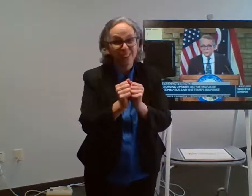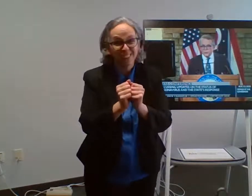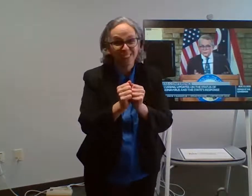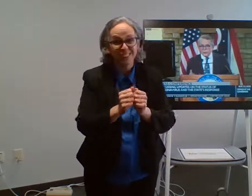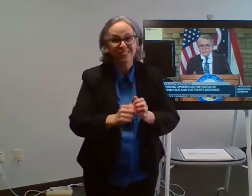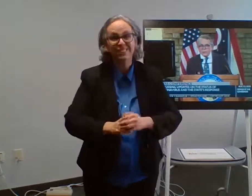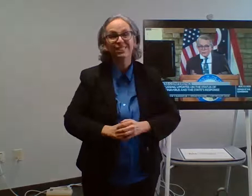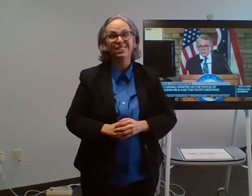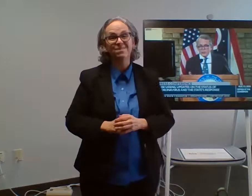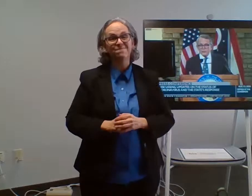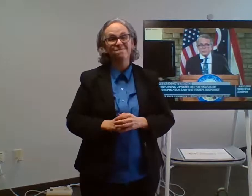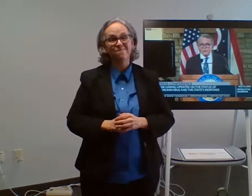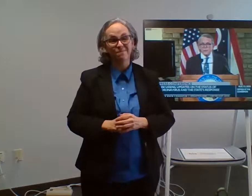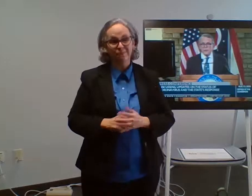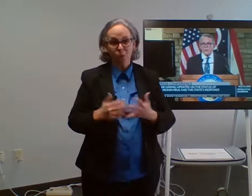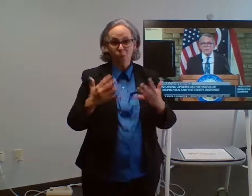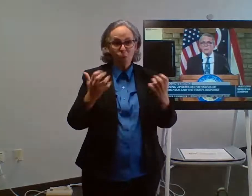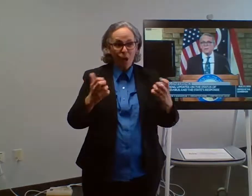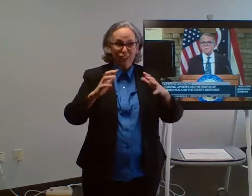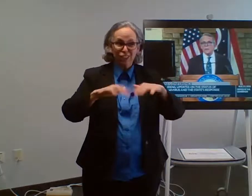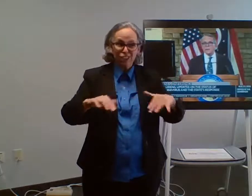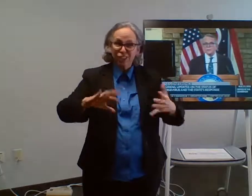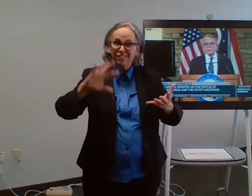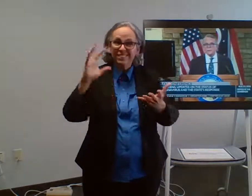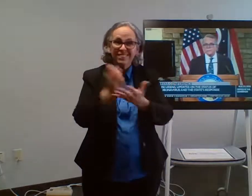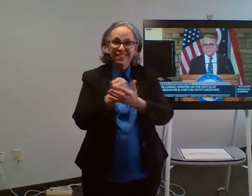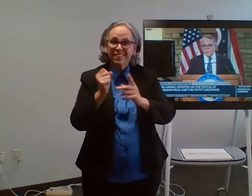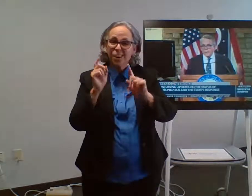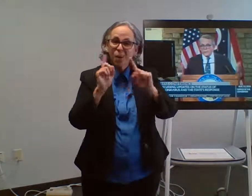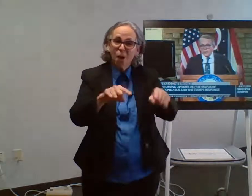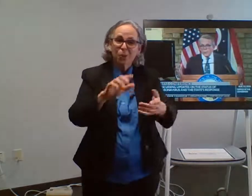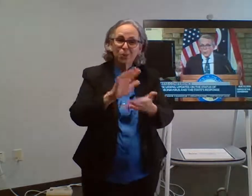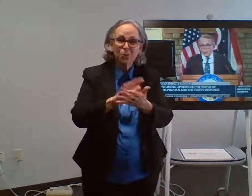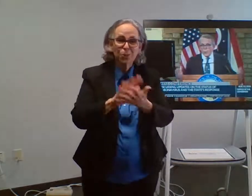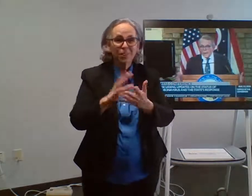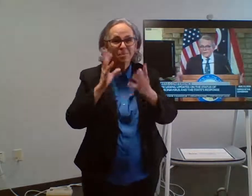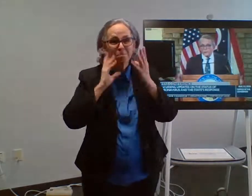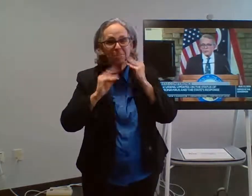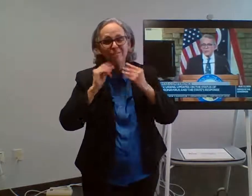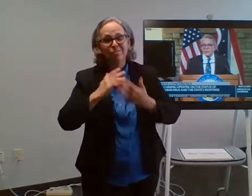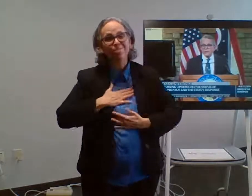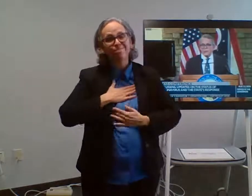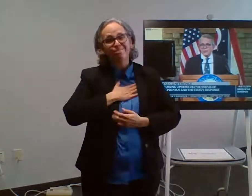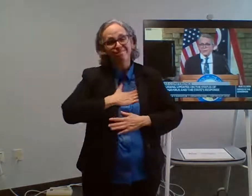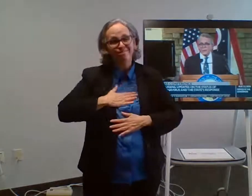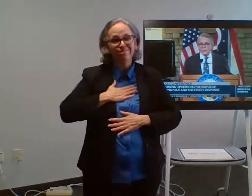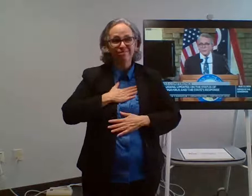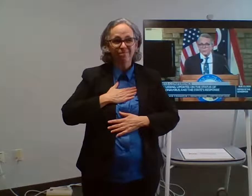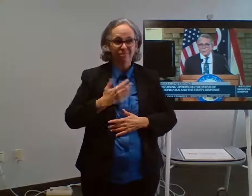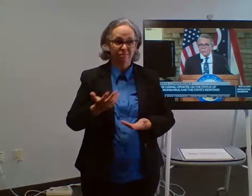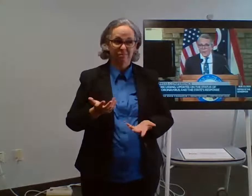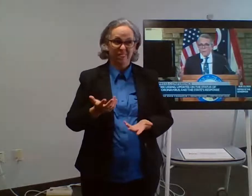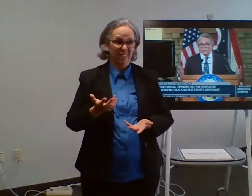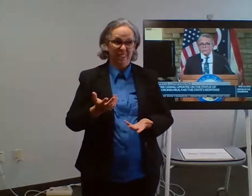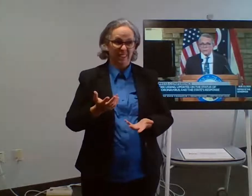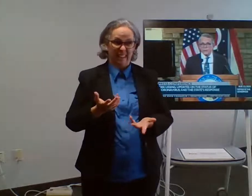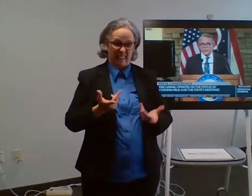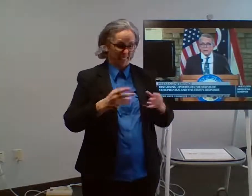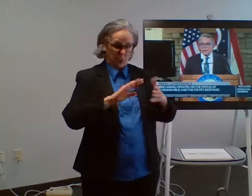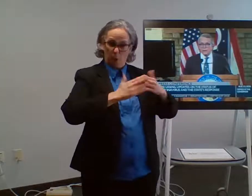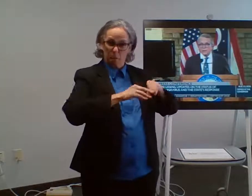to be able to have that experience. But, it won't last. It won't